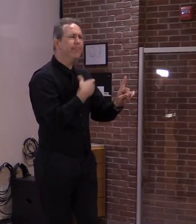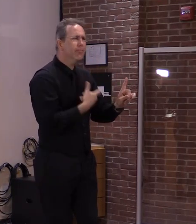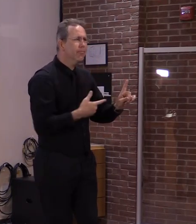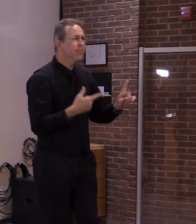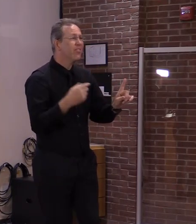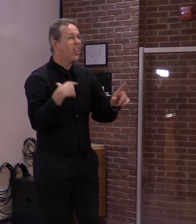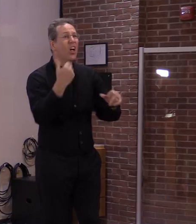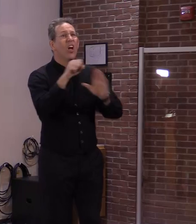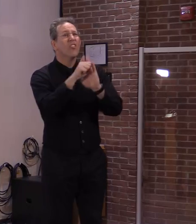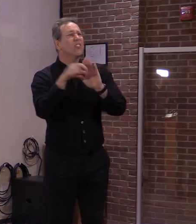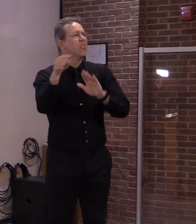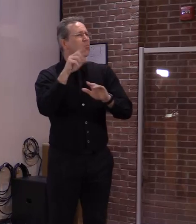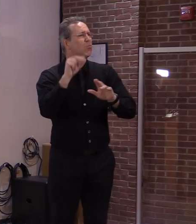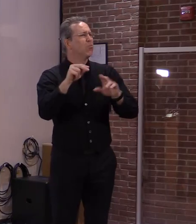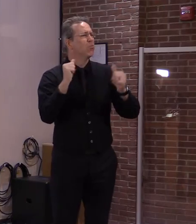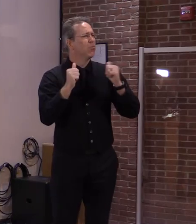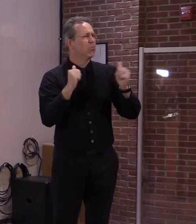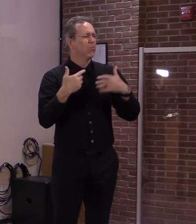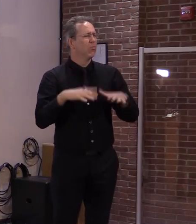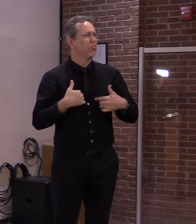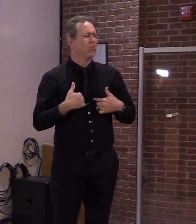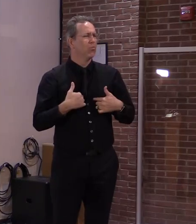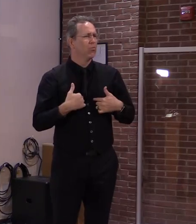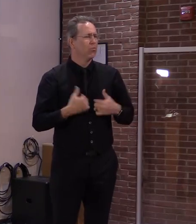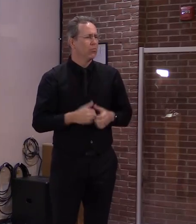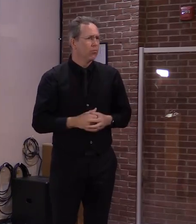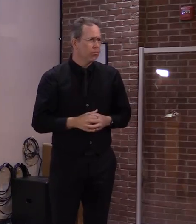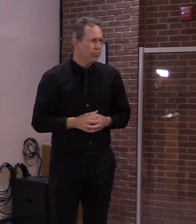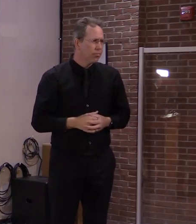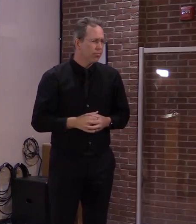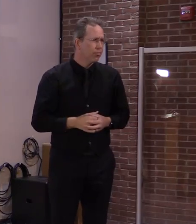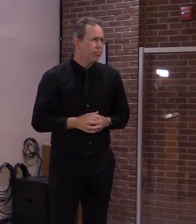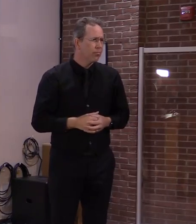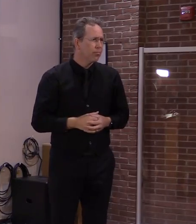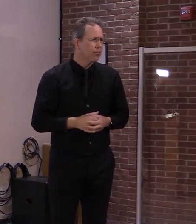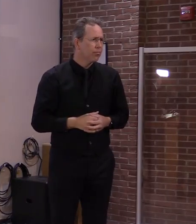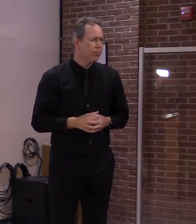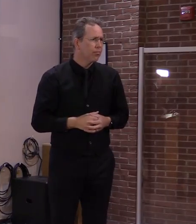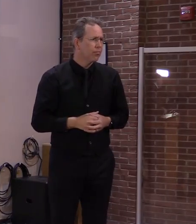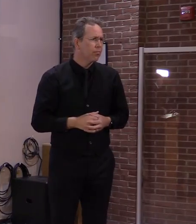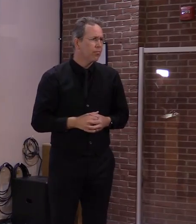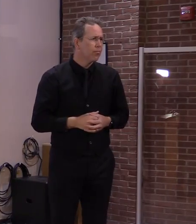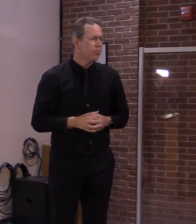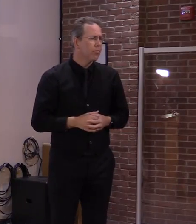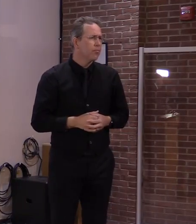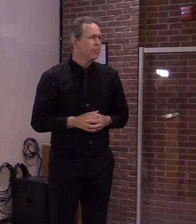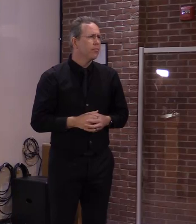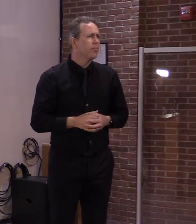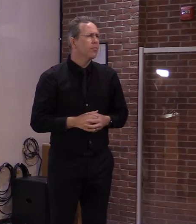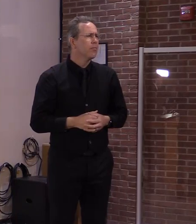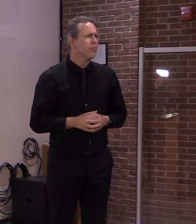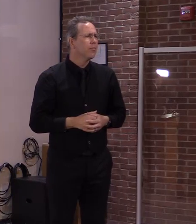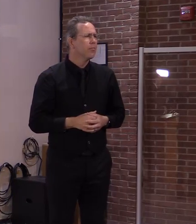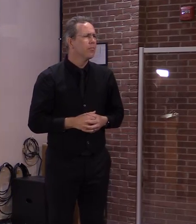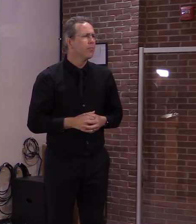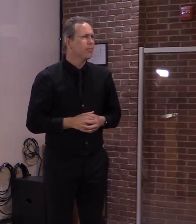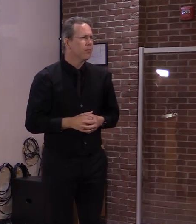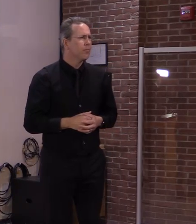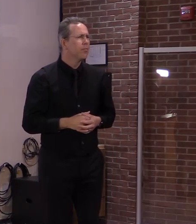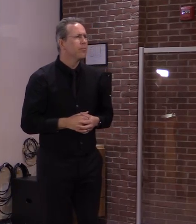are doing it. Maybe that would be a bit of a competitive advantage for us. So I'm continuing